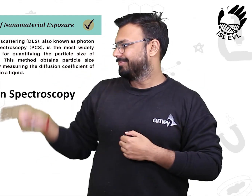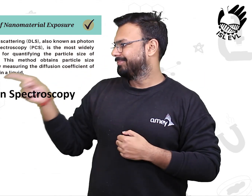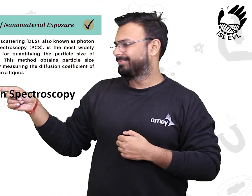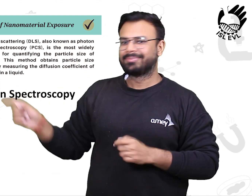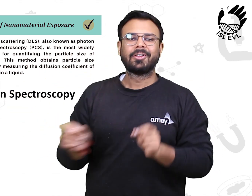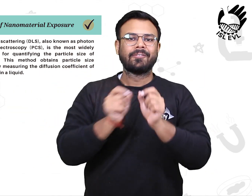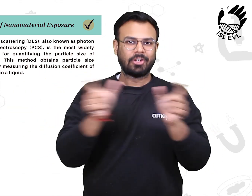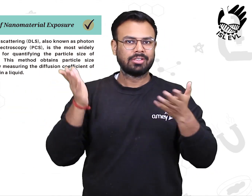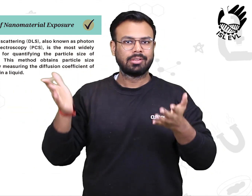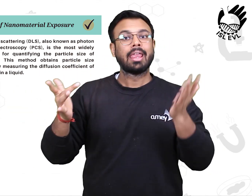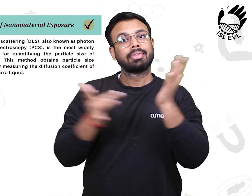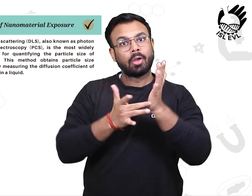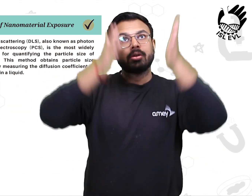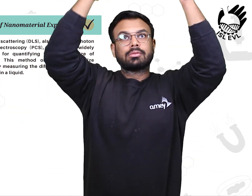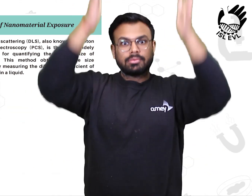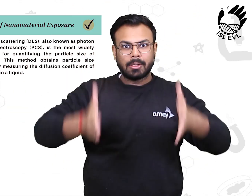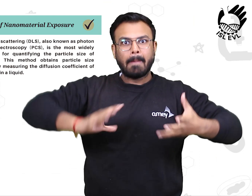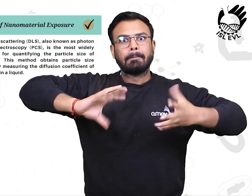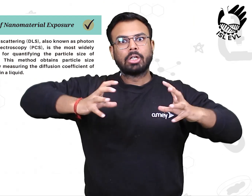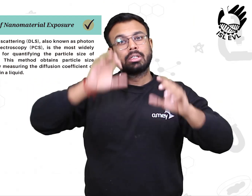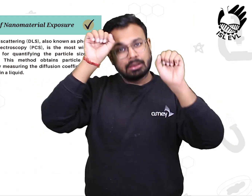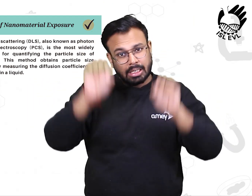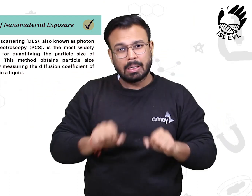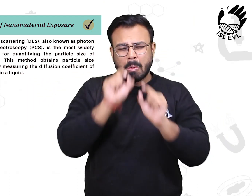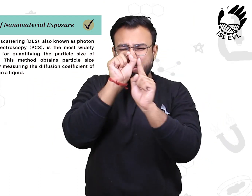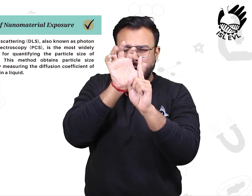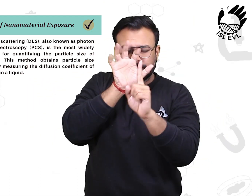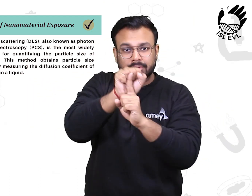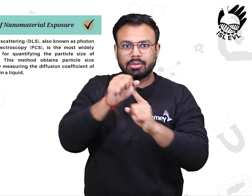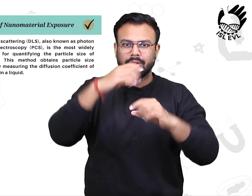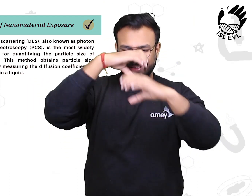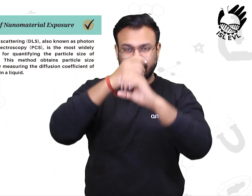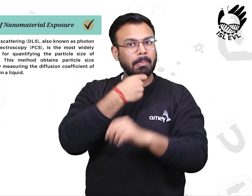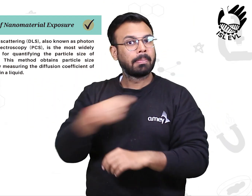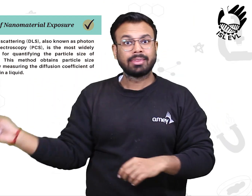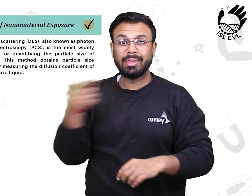photon correlation spectroscopy, that is PCS,